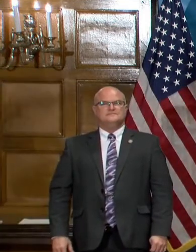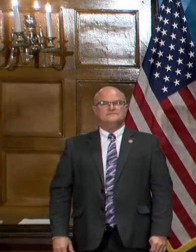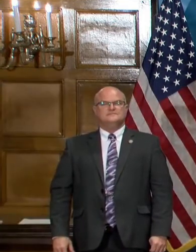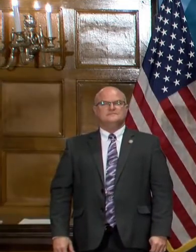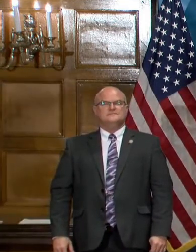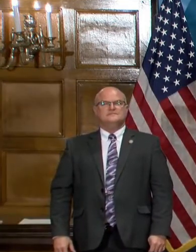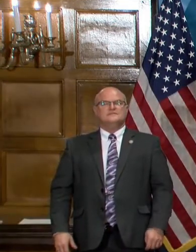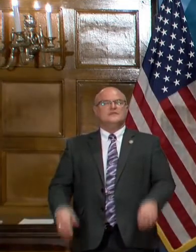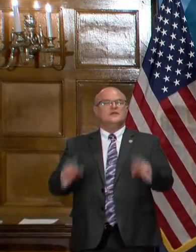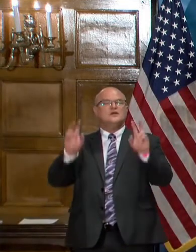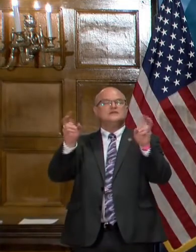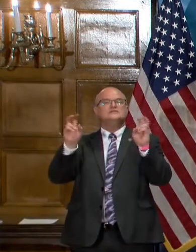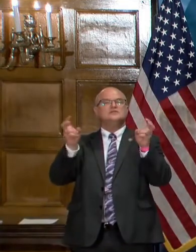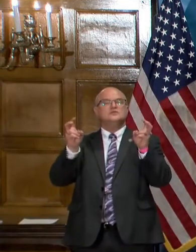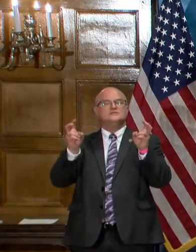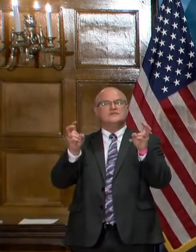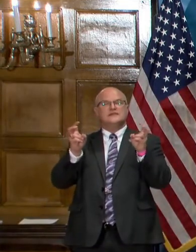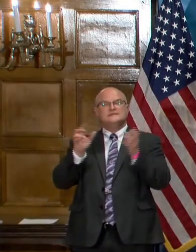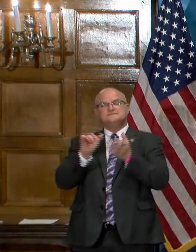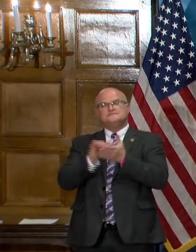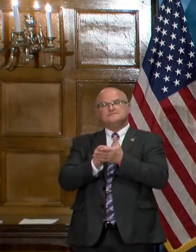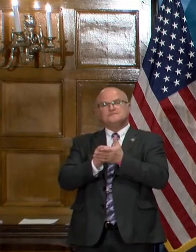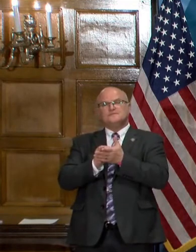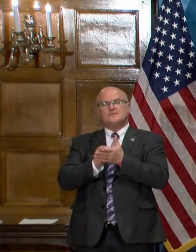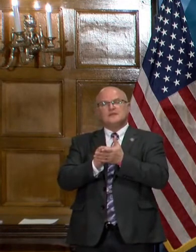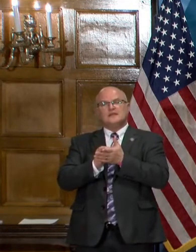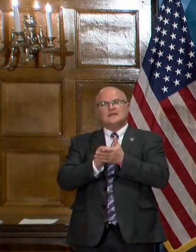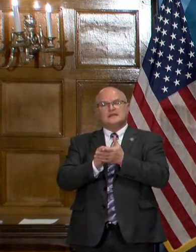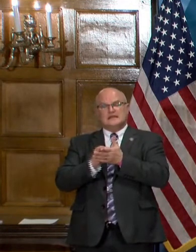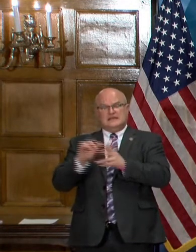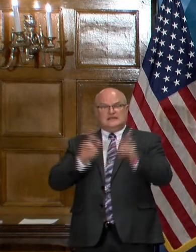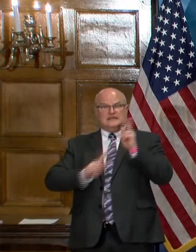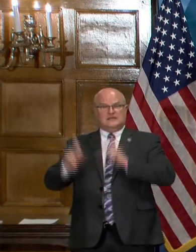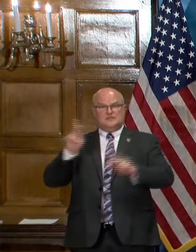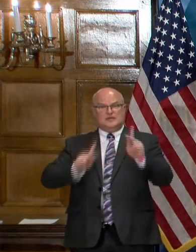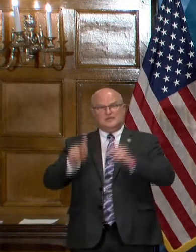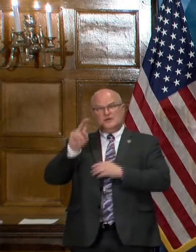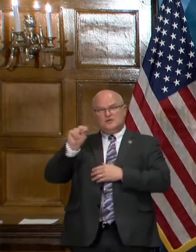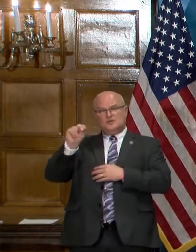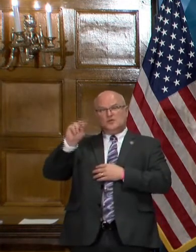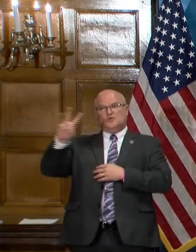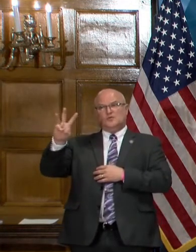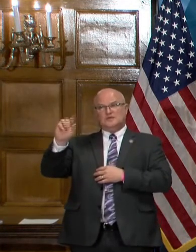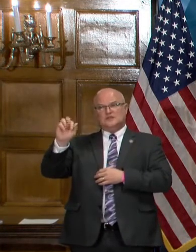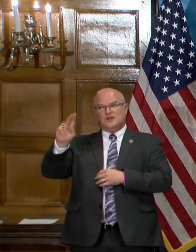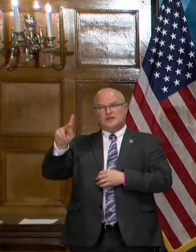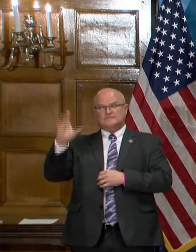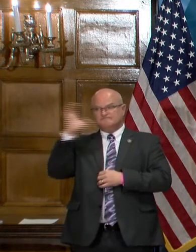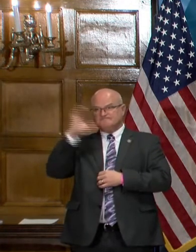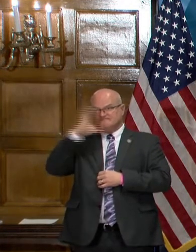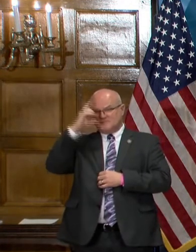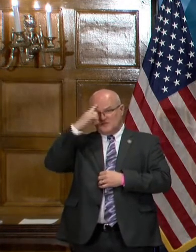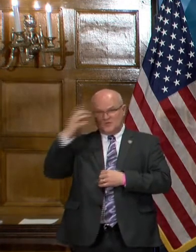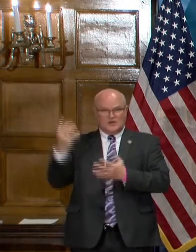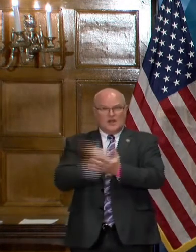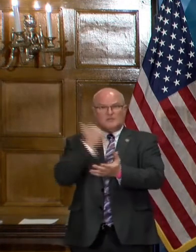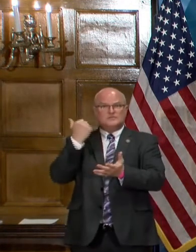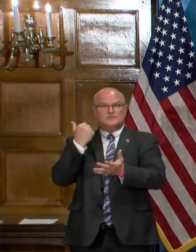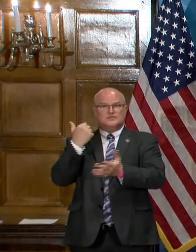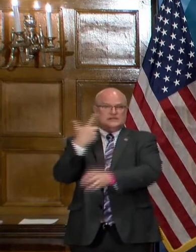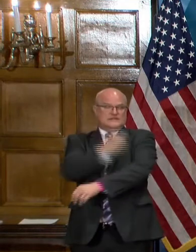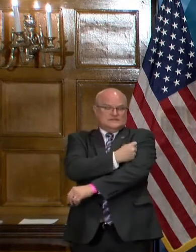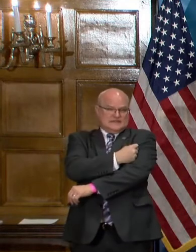In terms of the citizens of Northwest Arkansas that's looking for an opportunity to